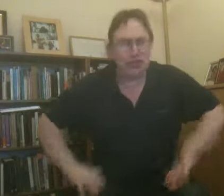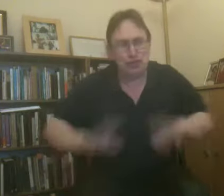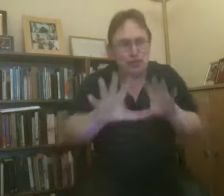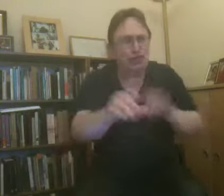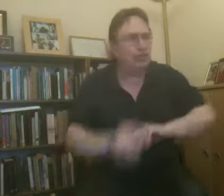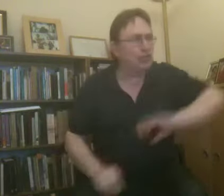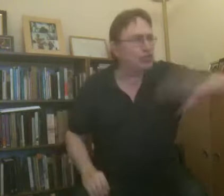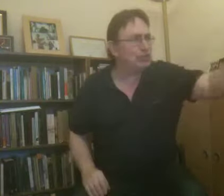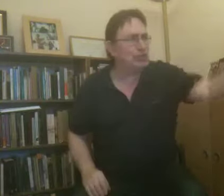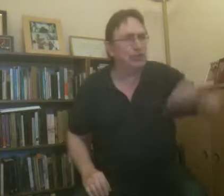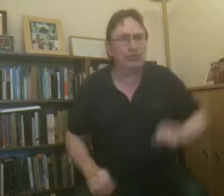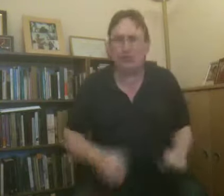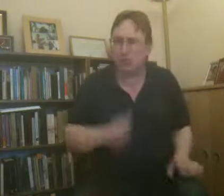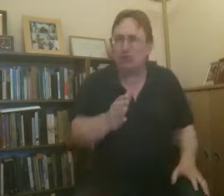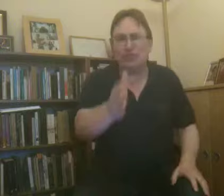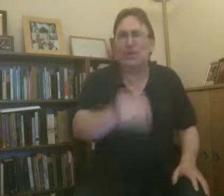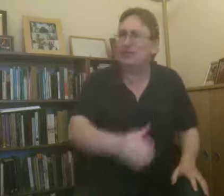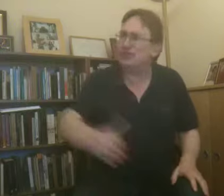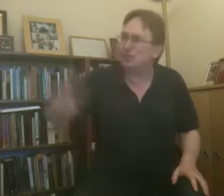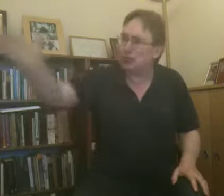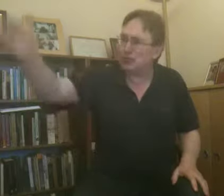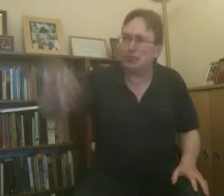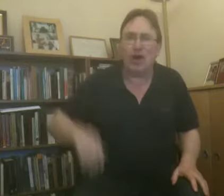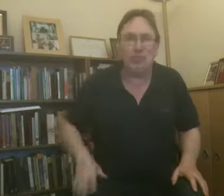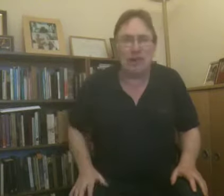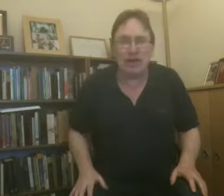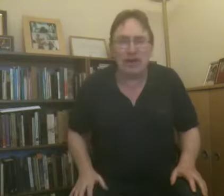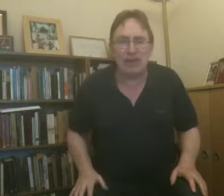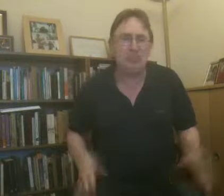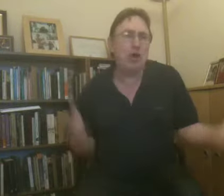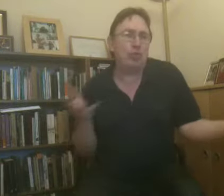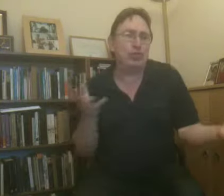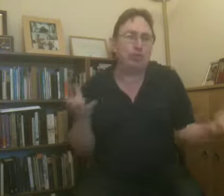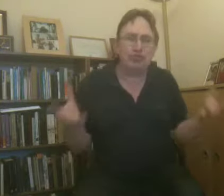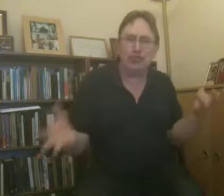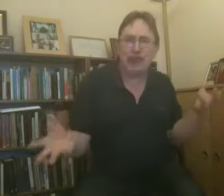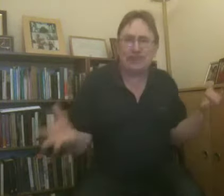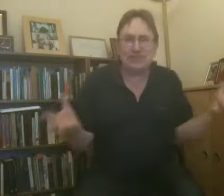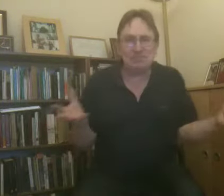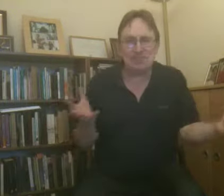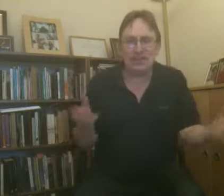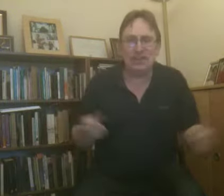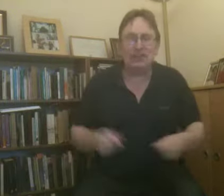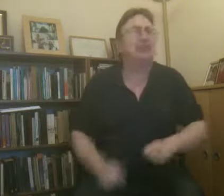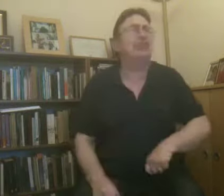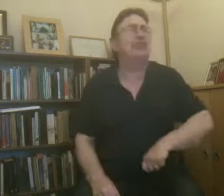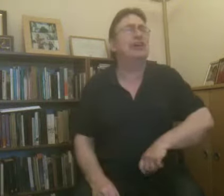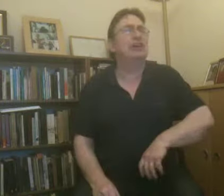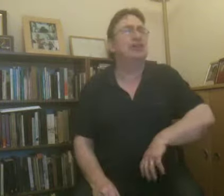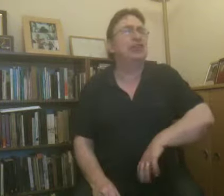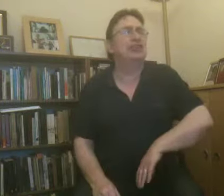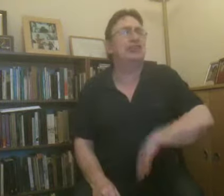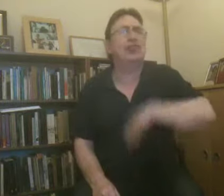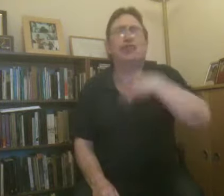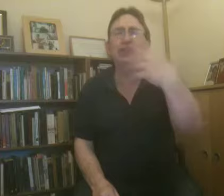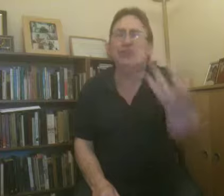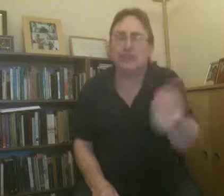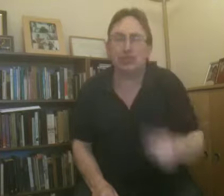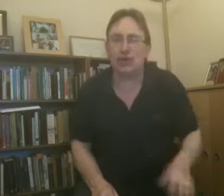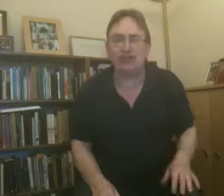You Jews worship in Jerusalem. We Samaritans worship on Mount Gerizim. Which one's right? So she tries to throw a religious question